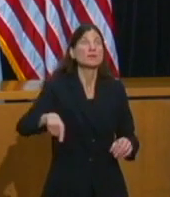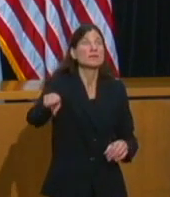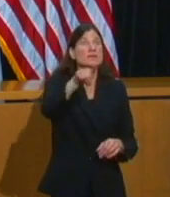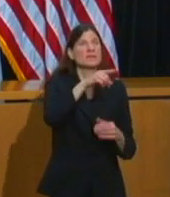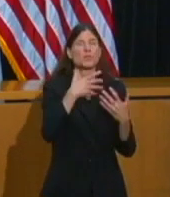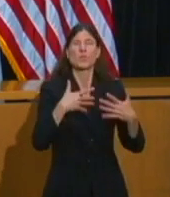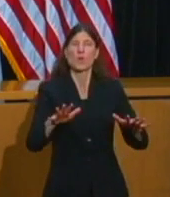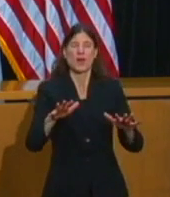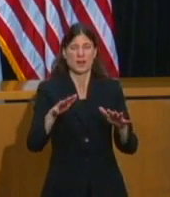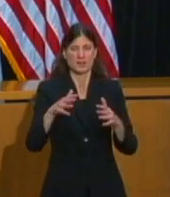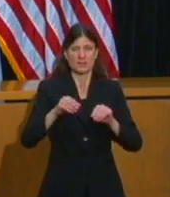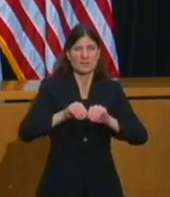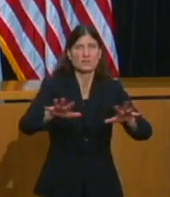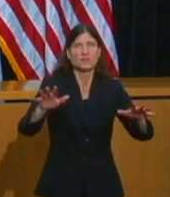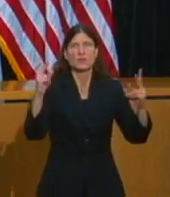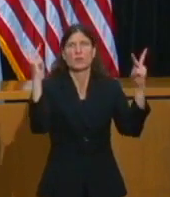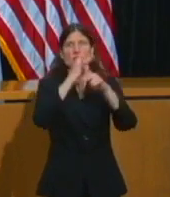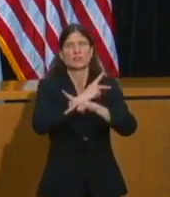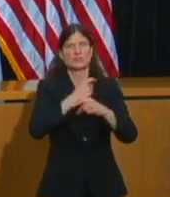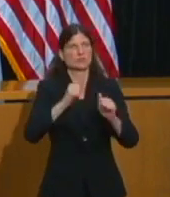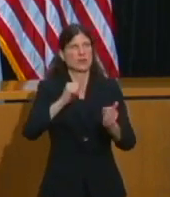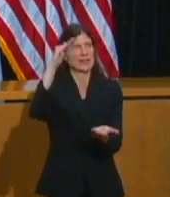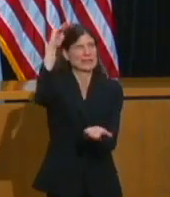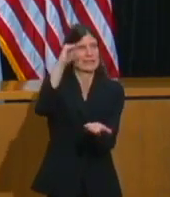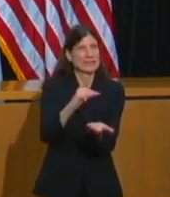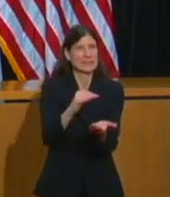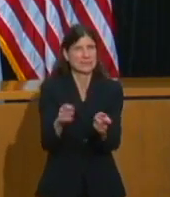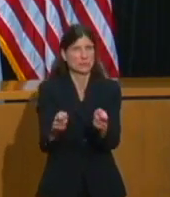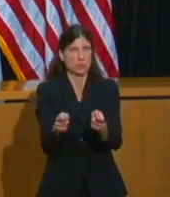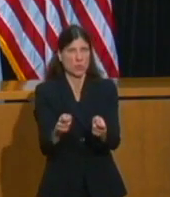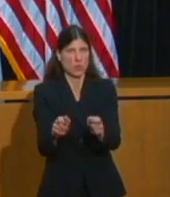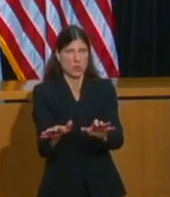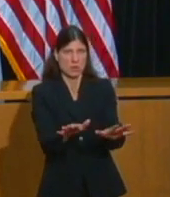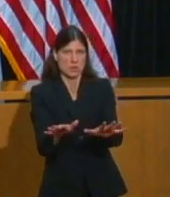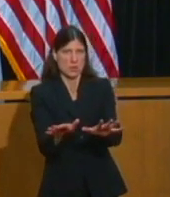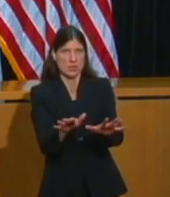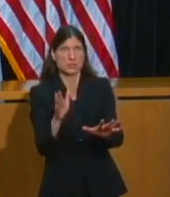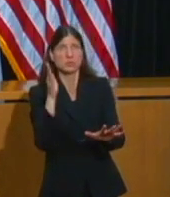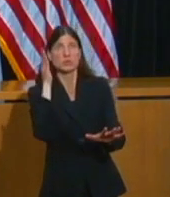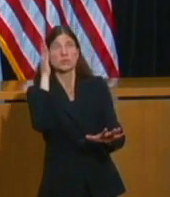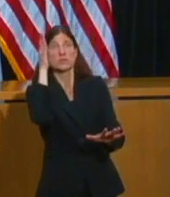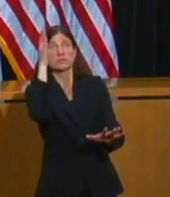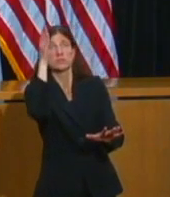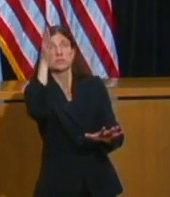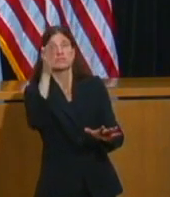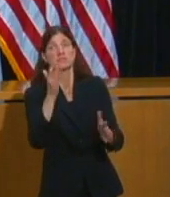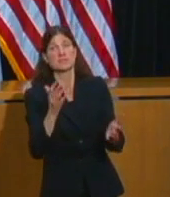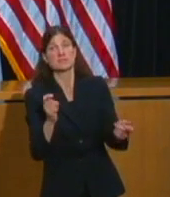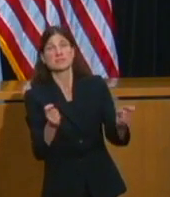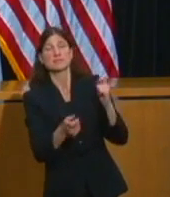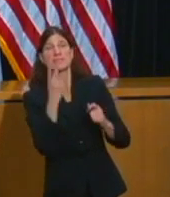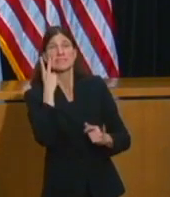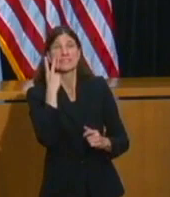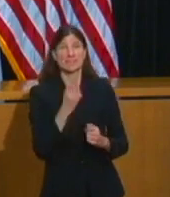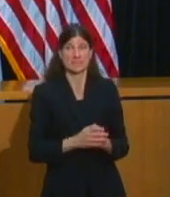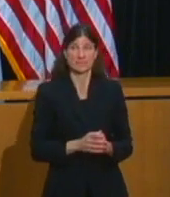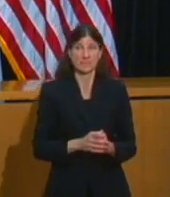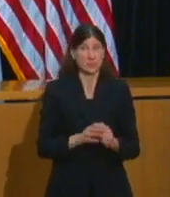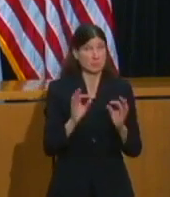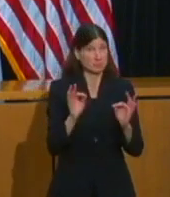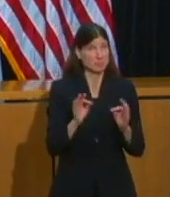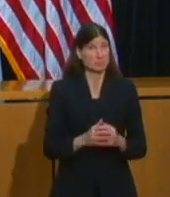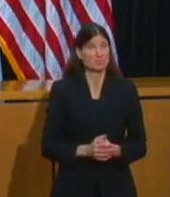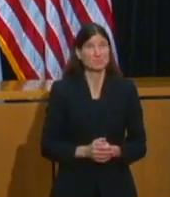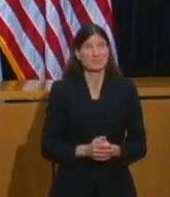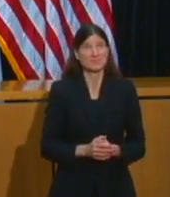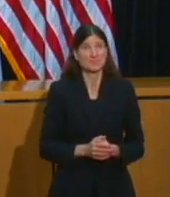Massachusetts move towards our new normal. Thank you. Come on up,